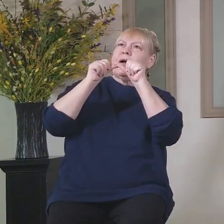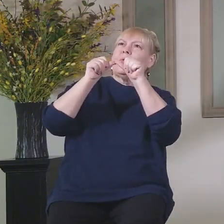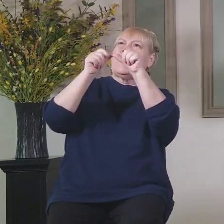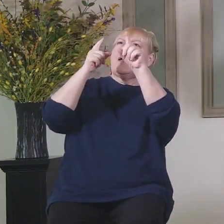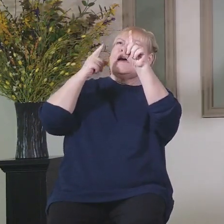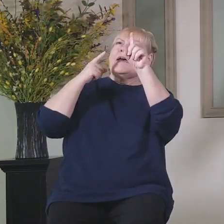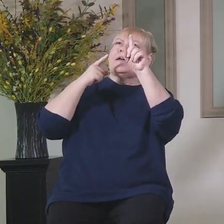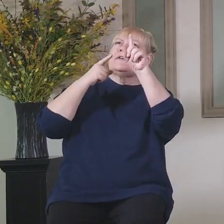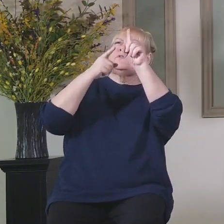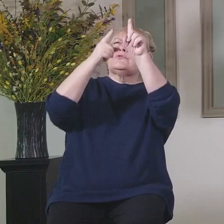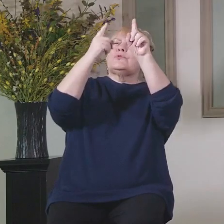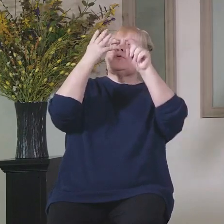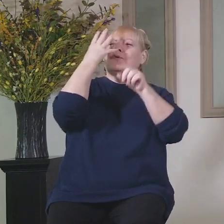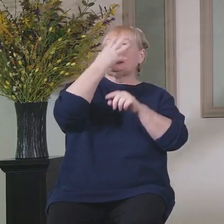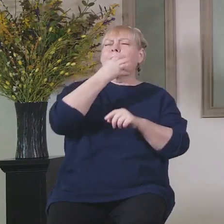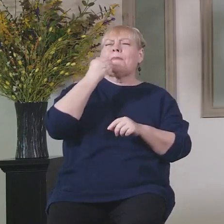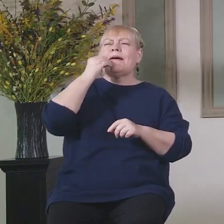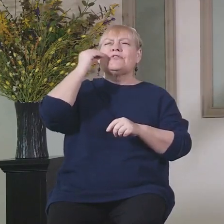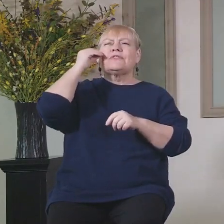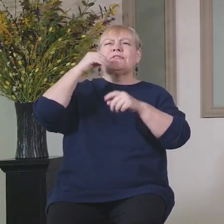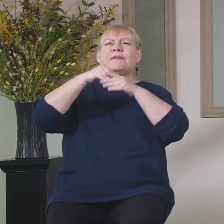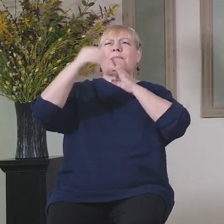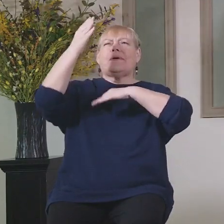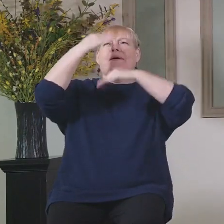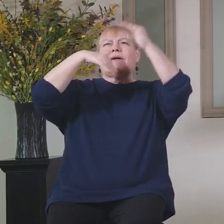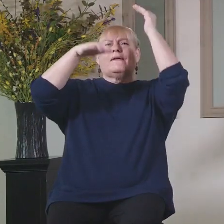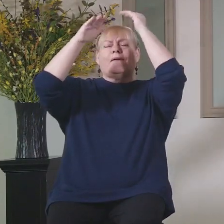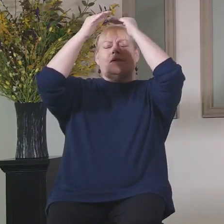sing my way to mansions